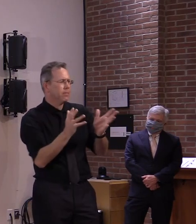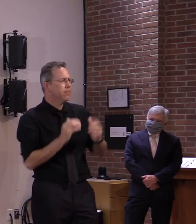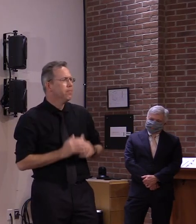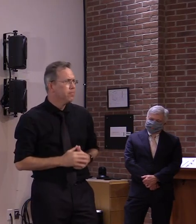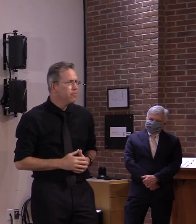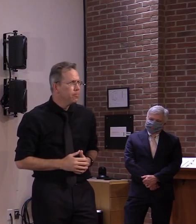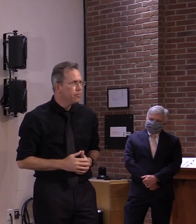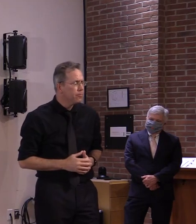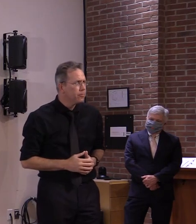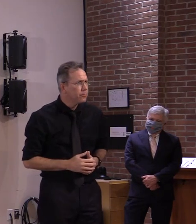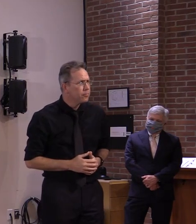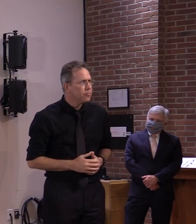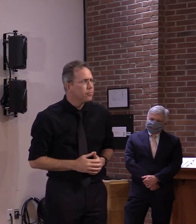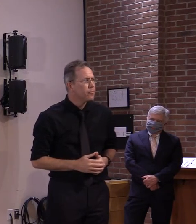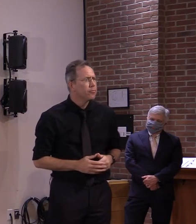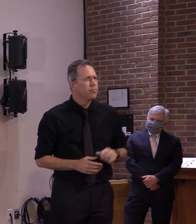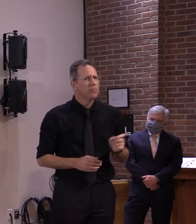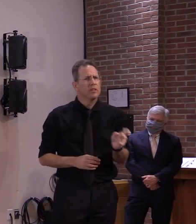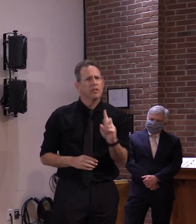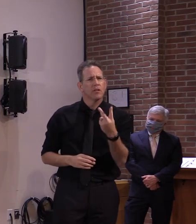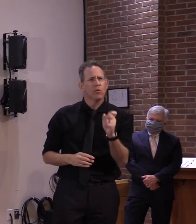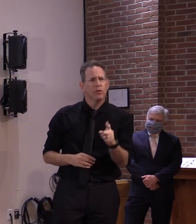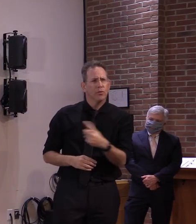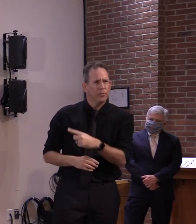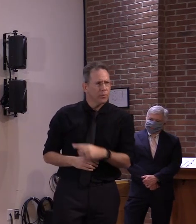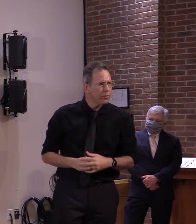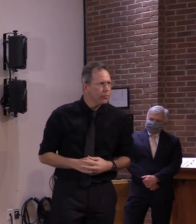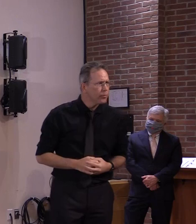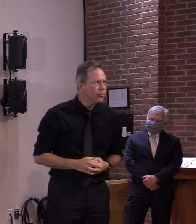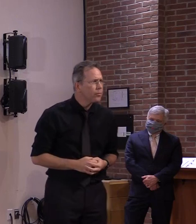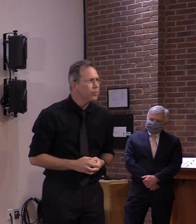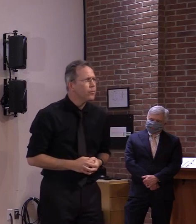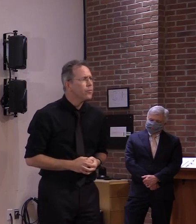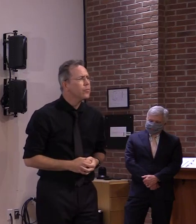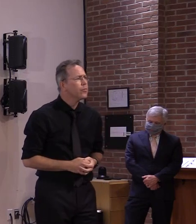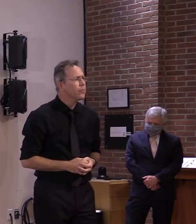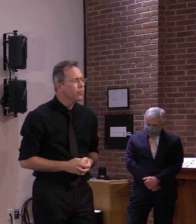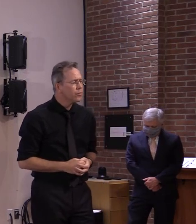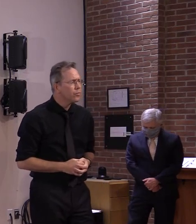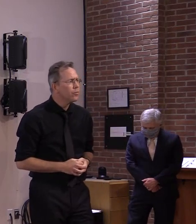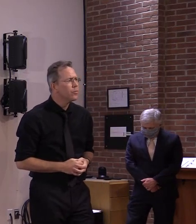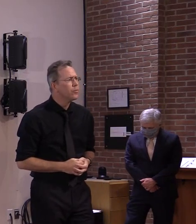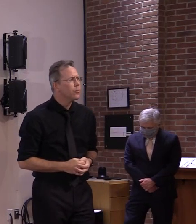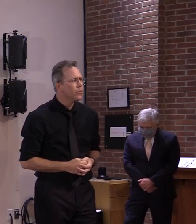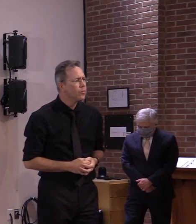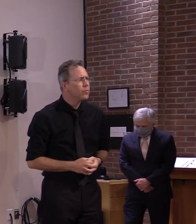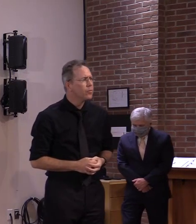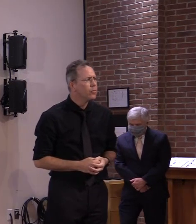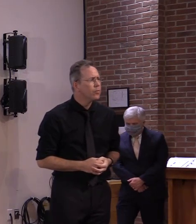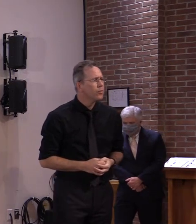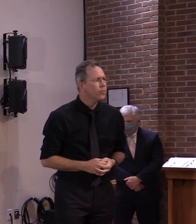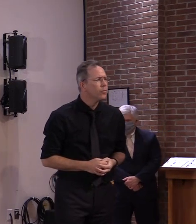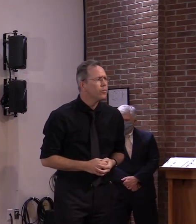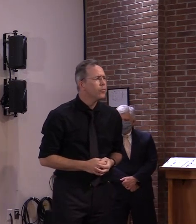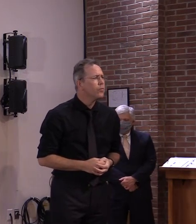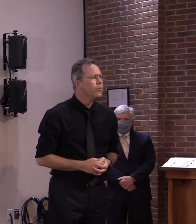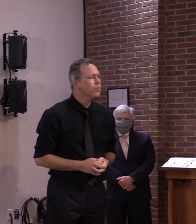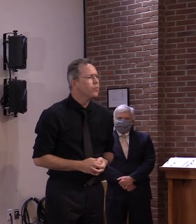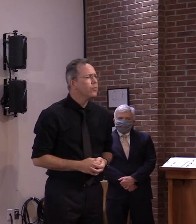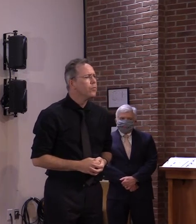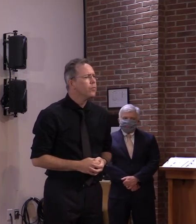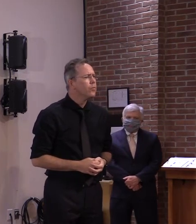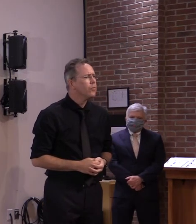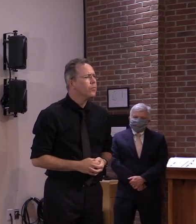The second question I had was, what does the Agency of Education have in place to assure schools are able to carry out the plans that they developed